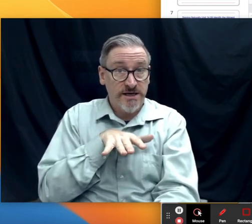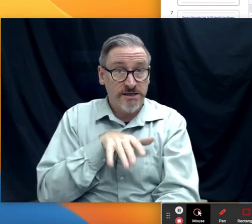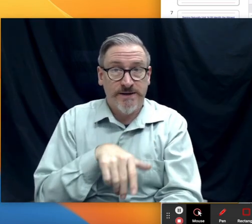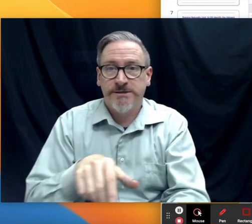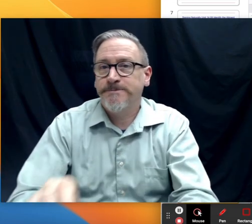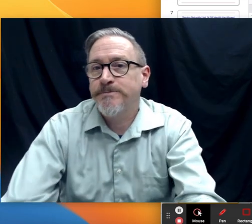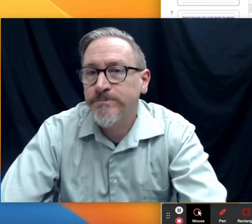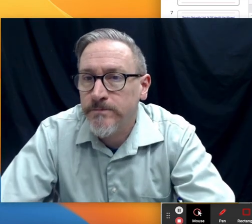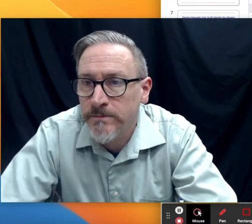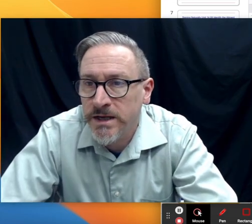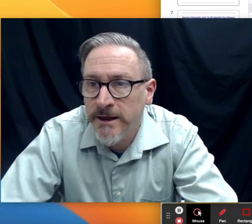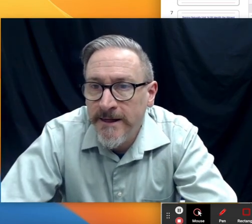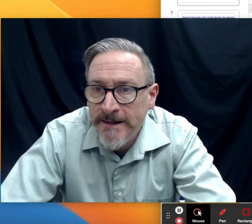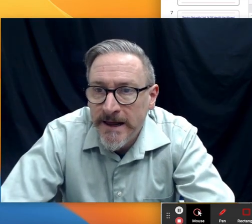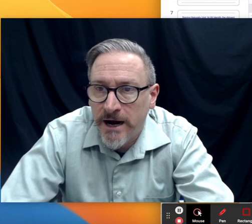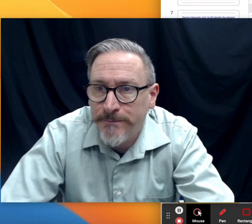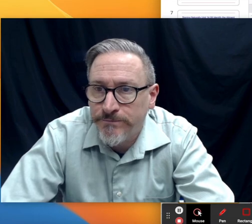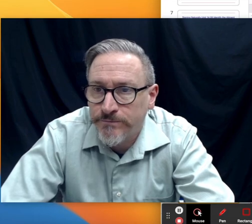person signing space.